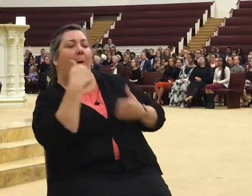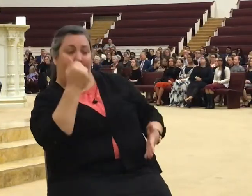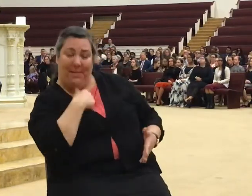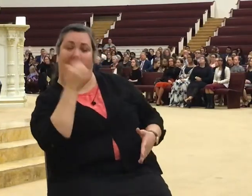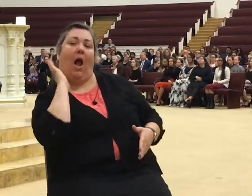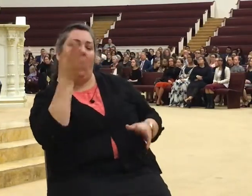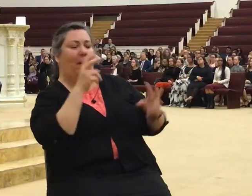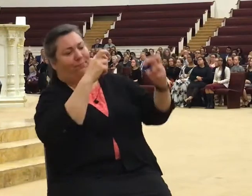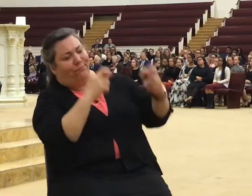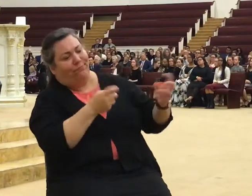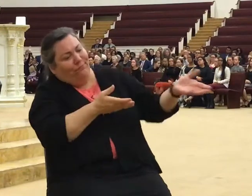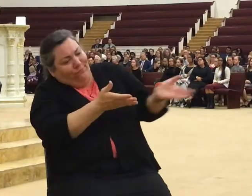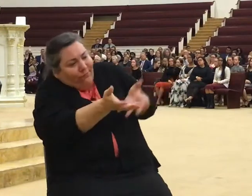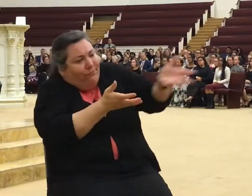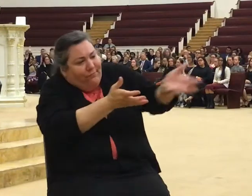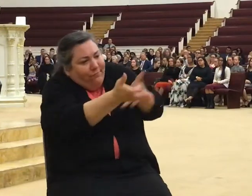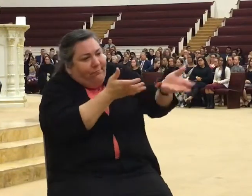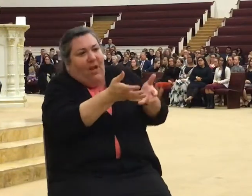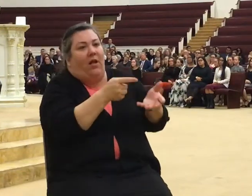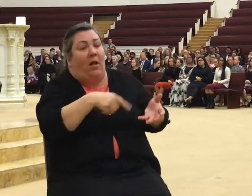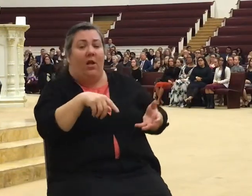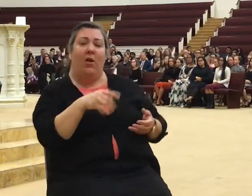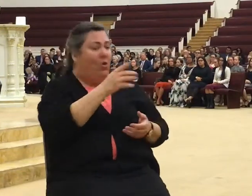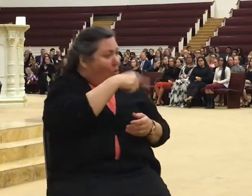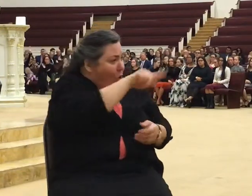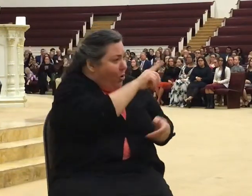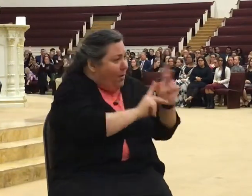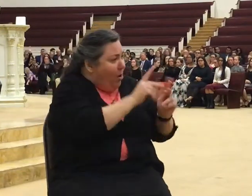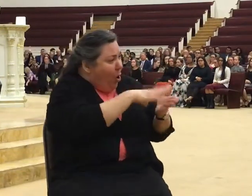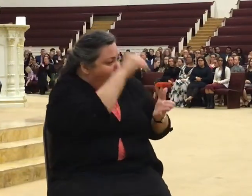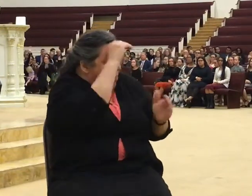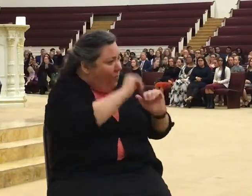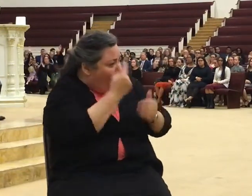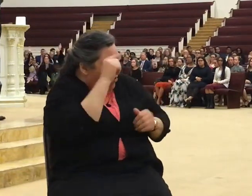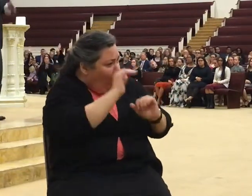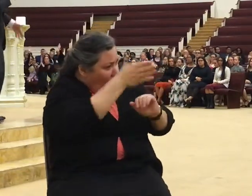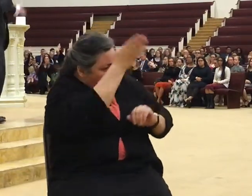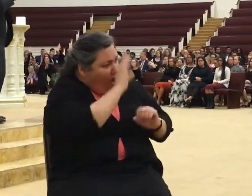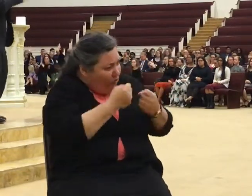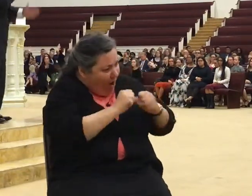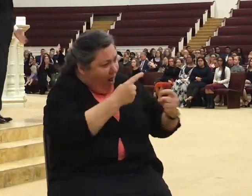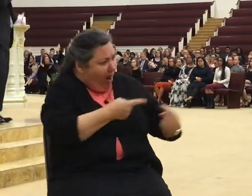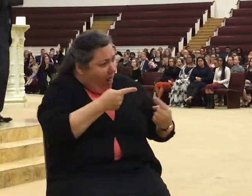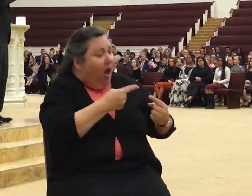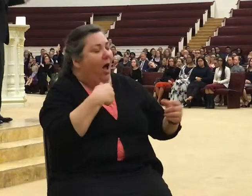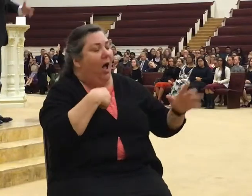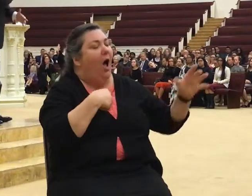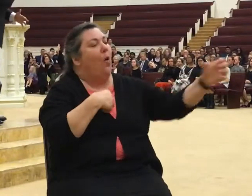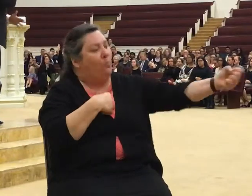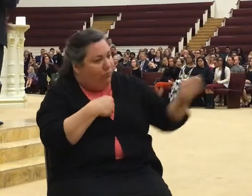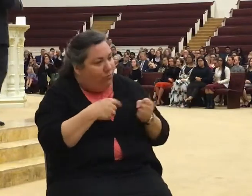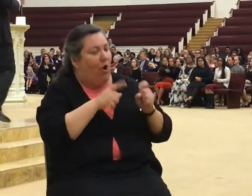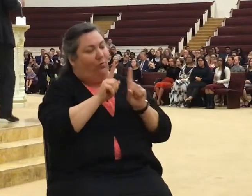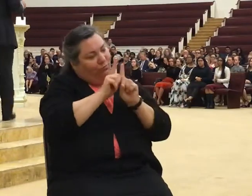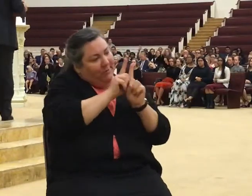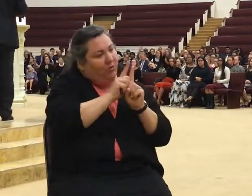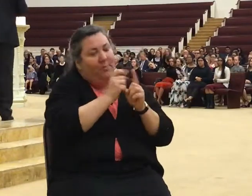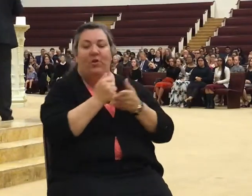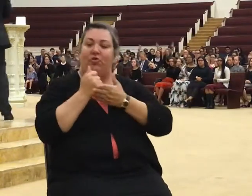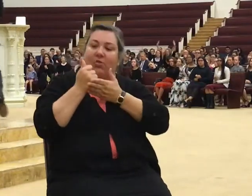them and they're trying to learn how to live for God. I've learned a few things and I'm going to take them and get them across Jordan.